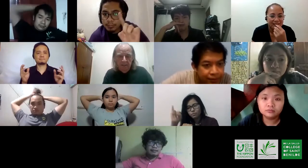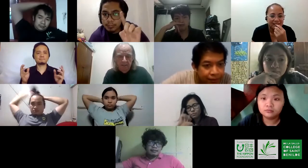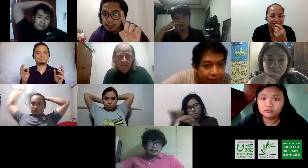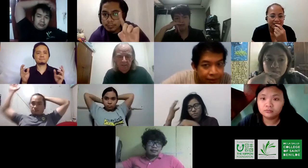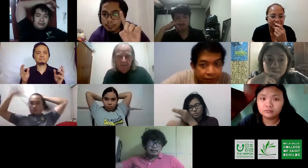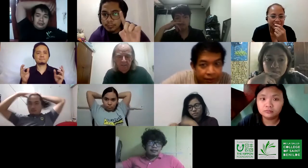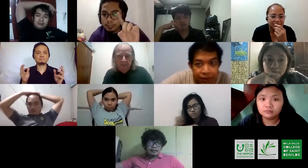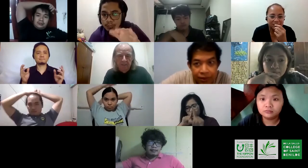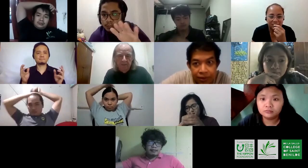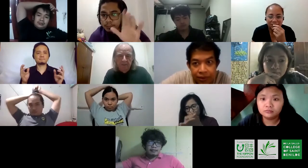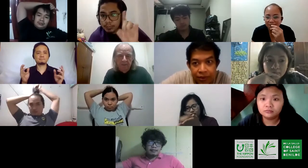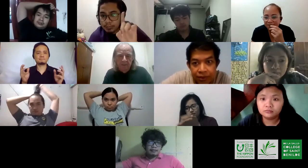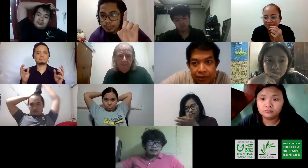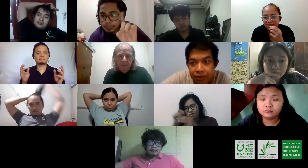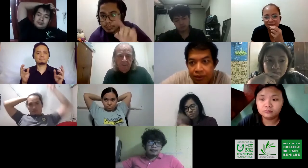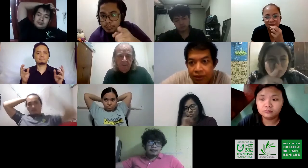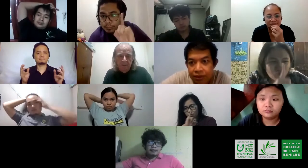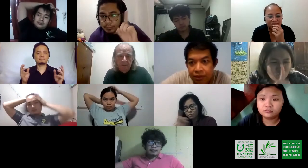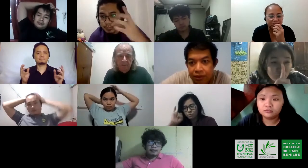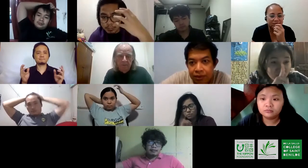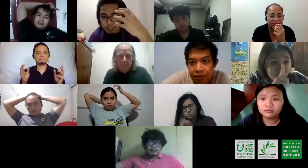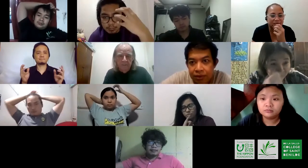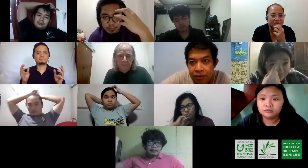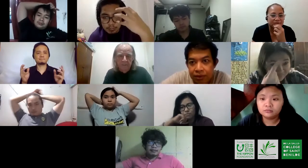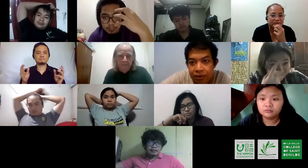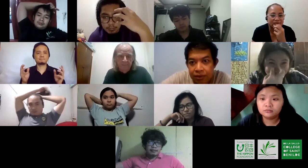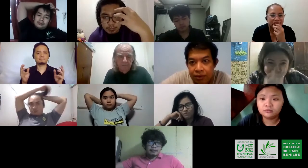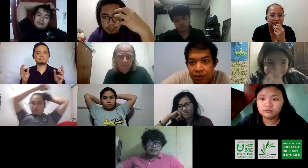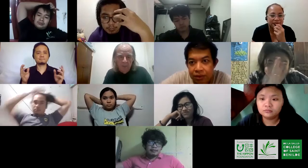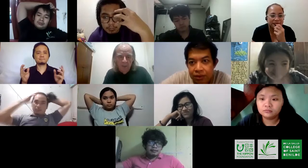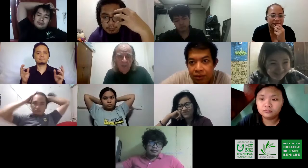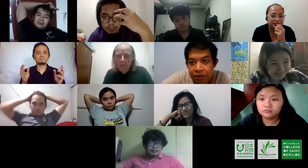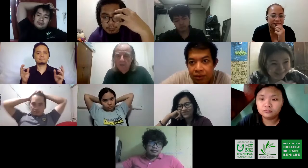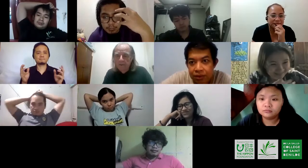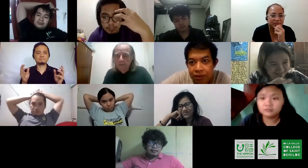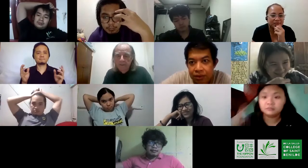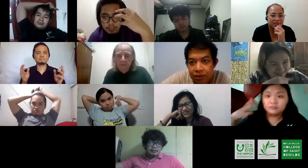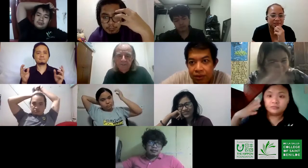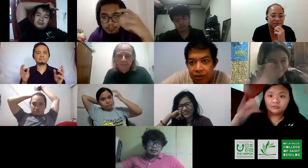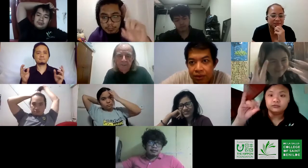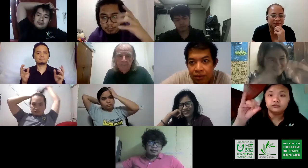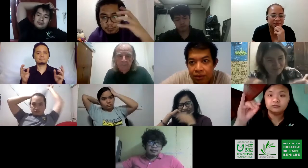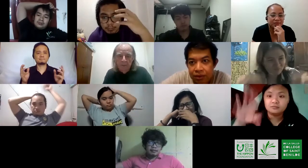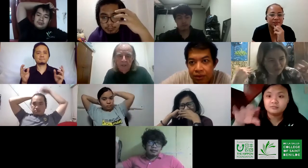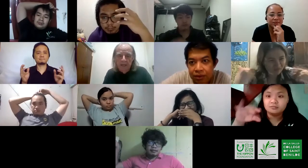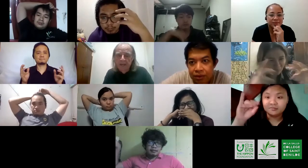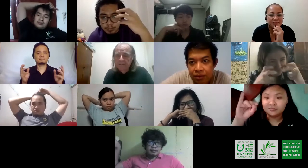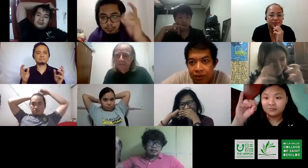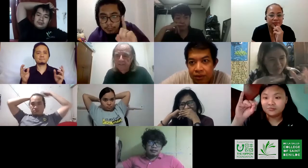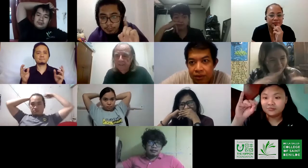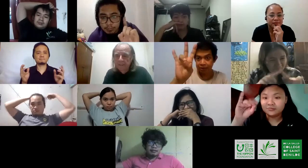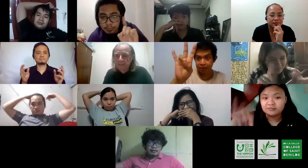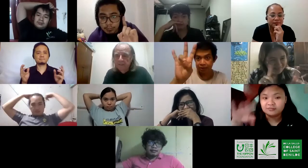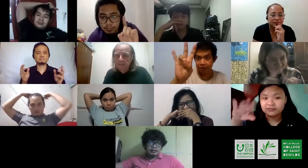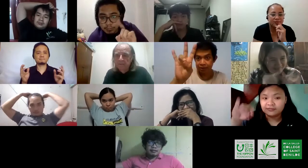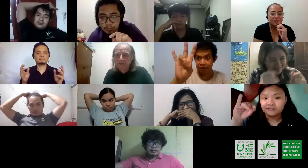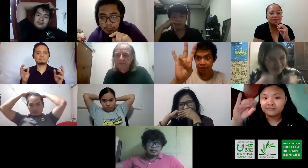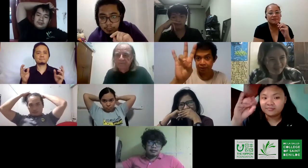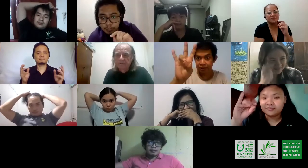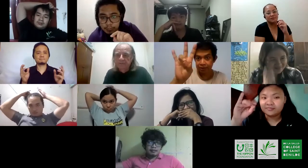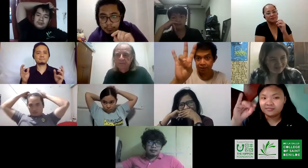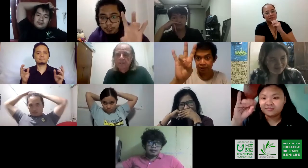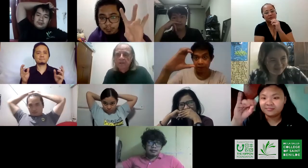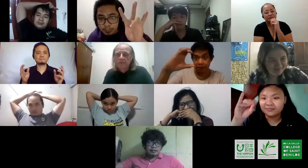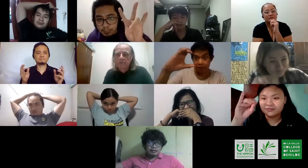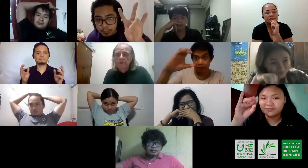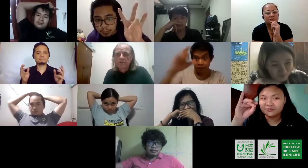Okay, so now we're going to look at another question. Okay, question number 8 is a little bit